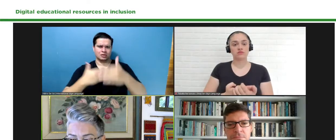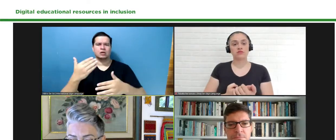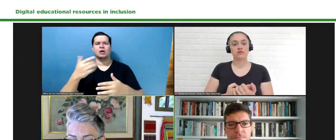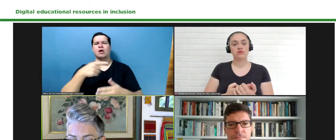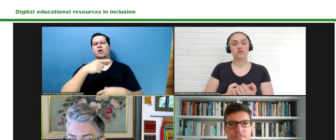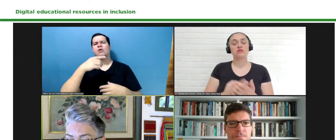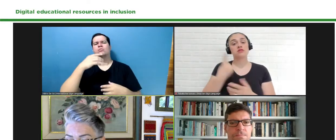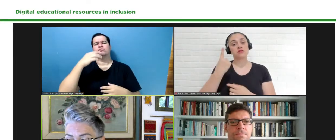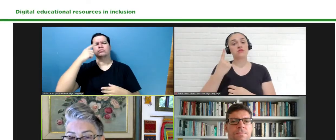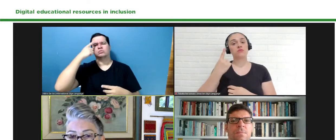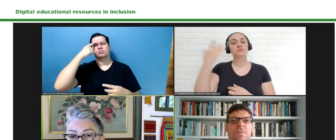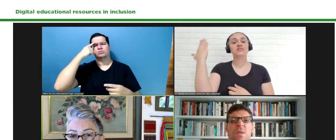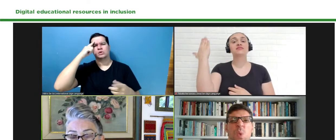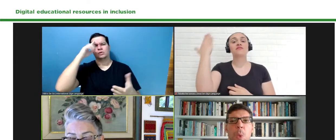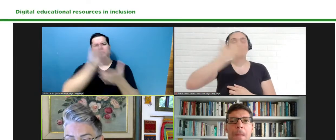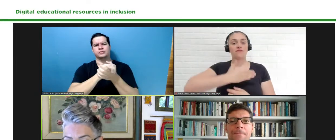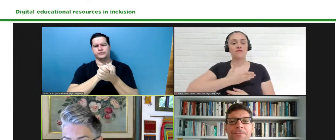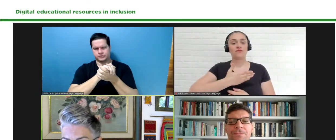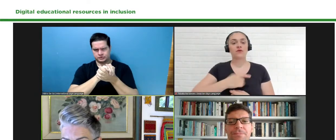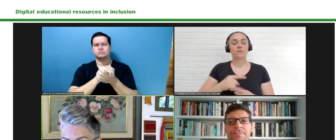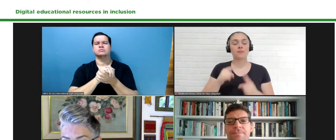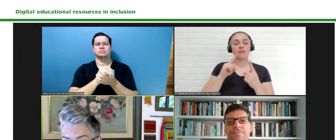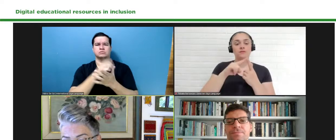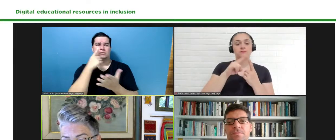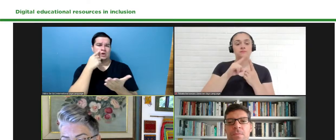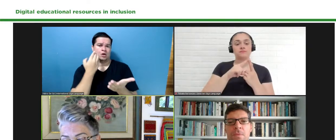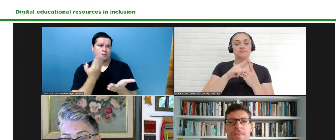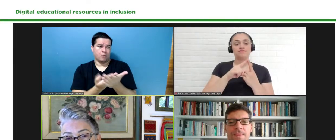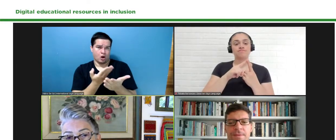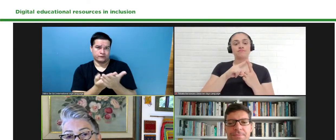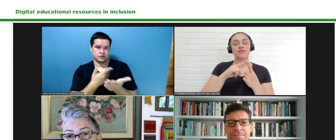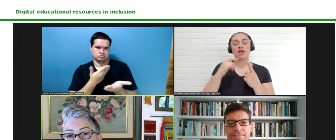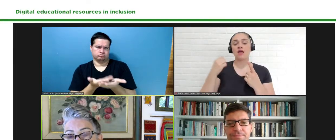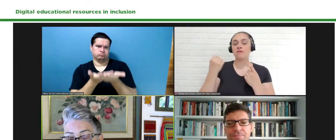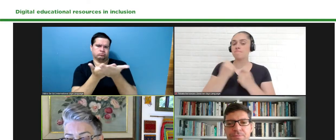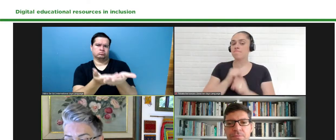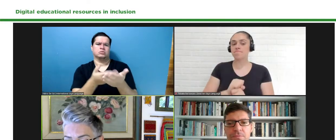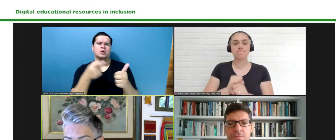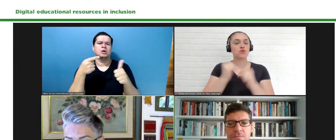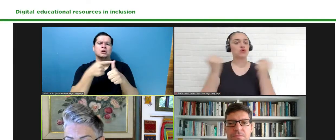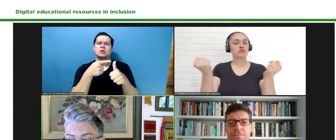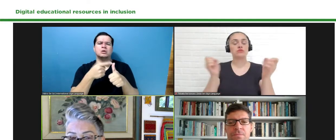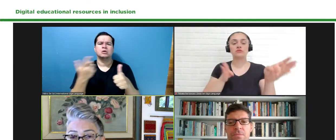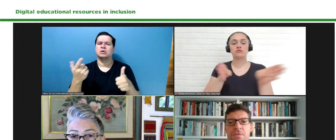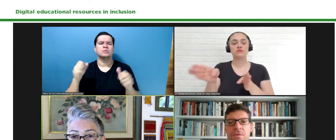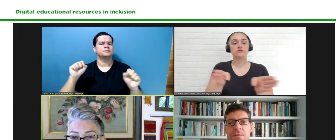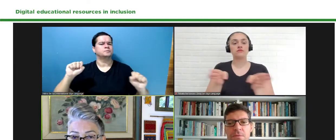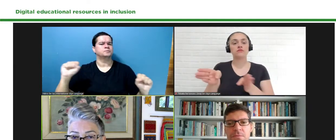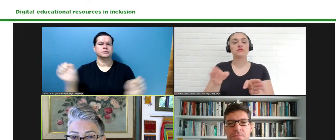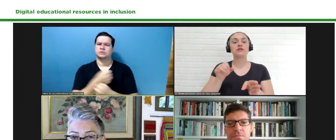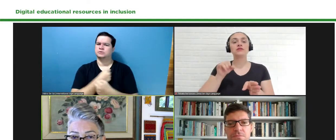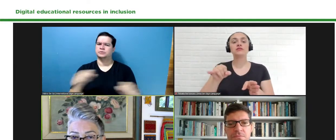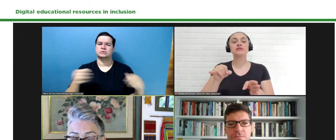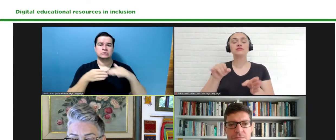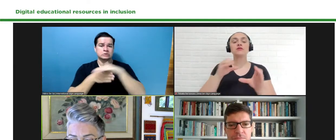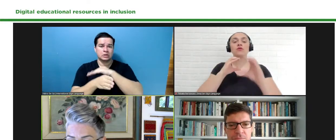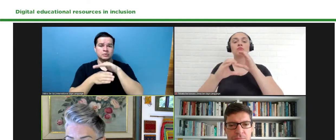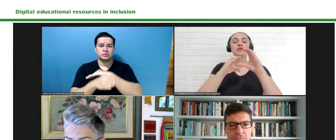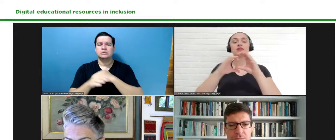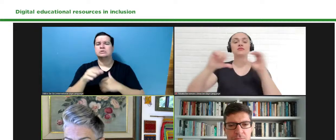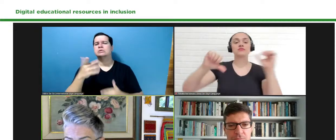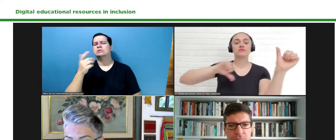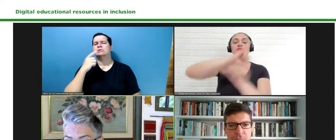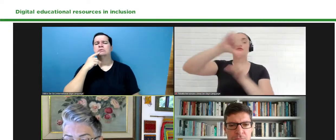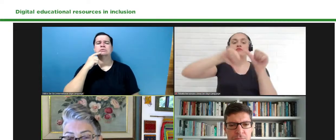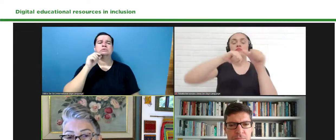challenge. Belief 1, it's impossible to practice inclusion without transforming communication.